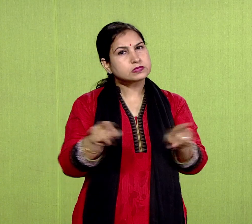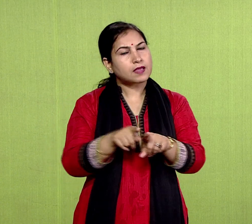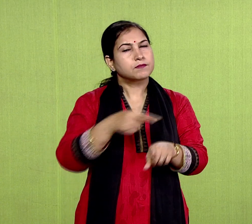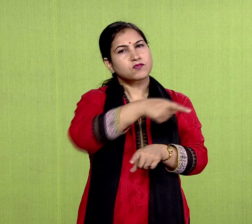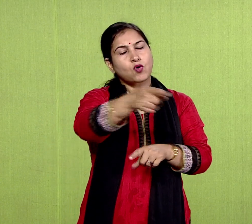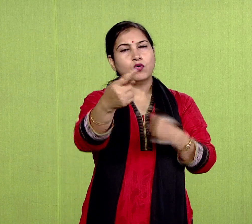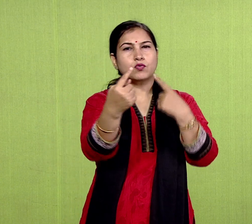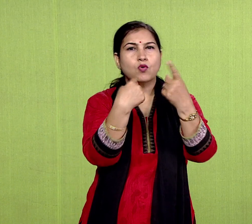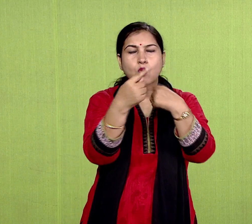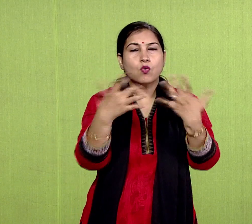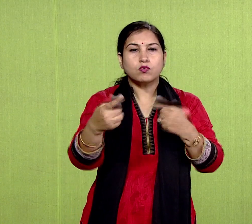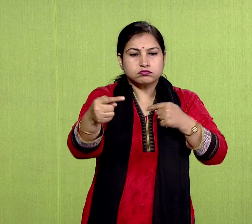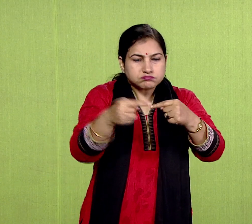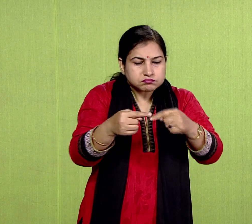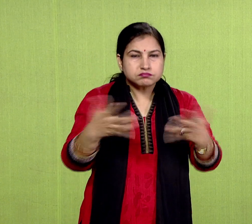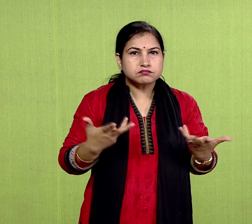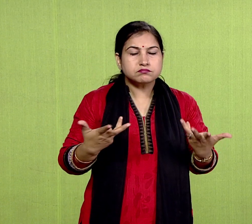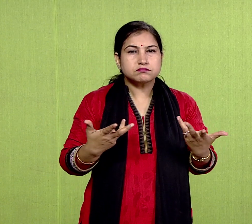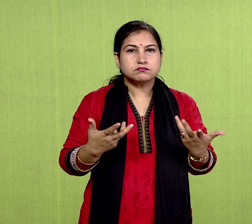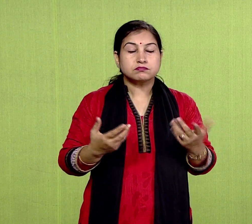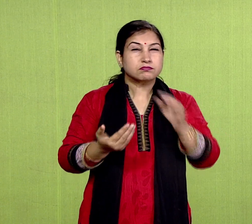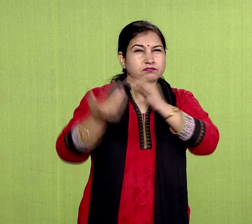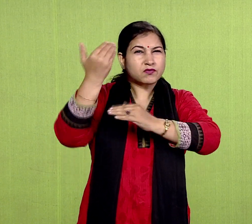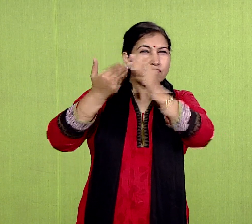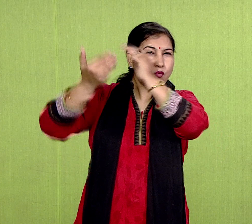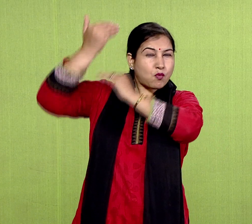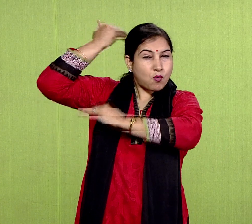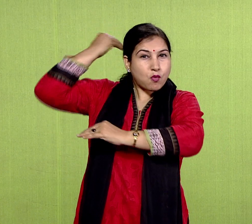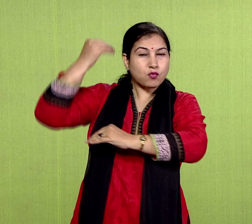the contribution of ancient India to the world.